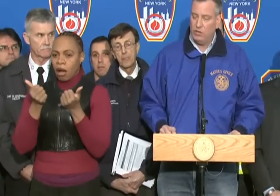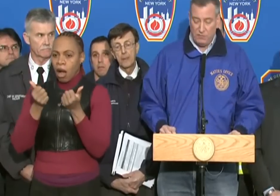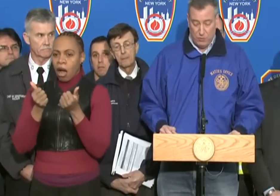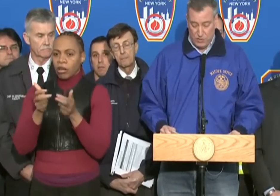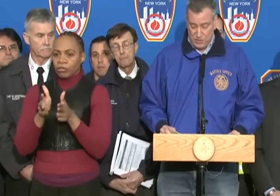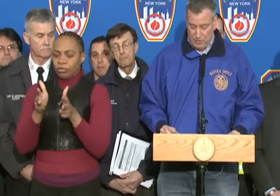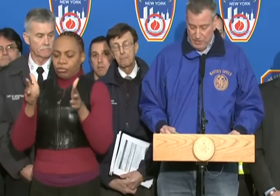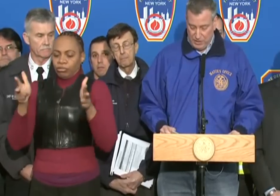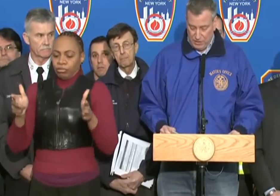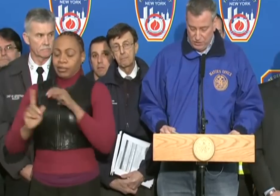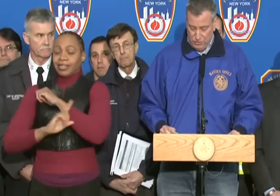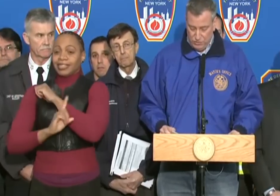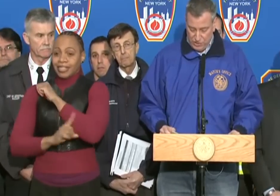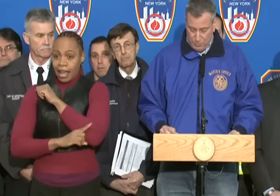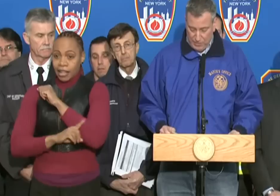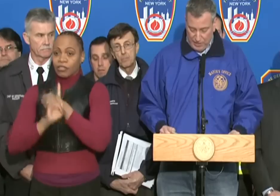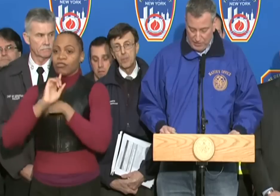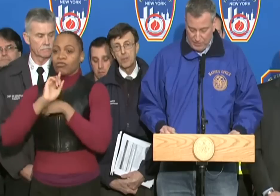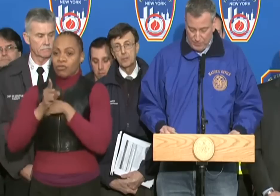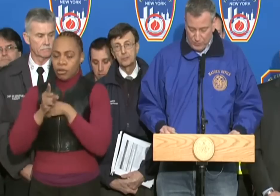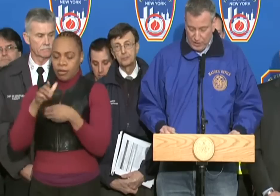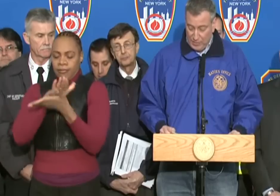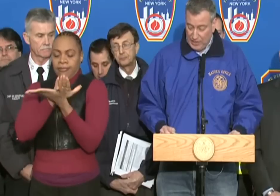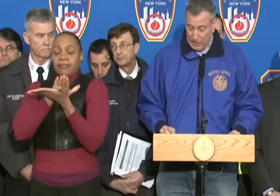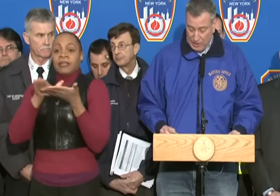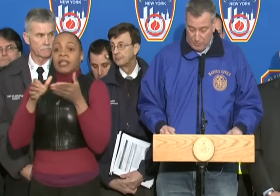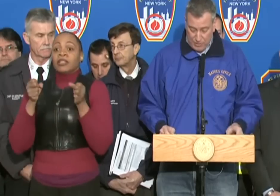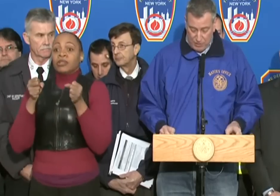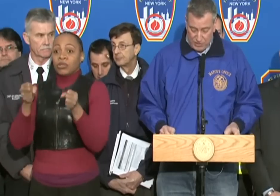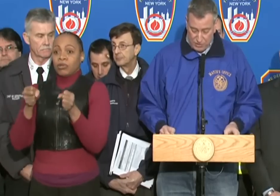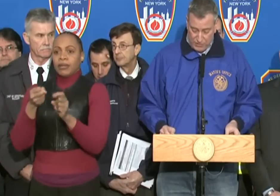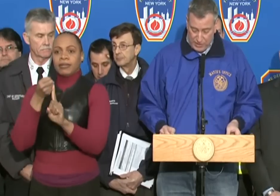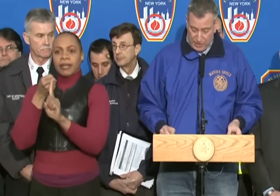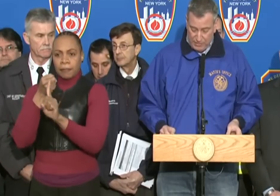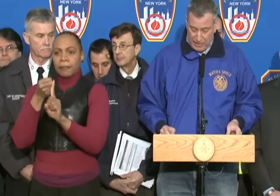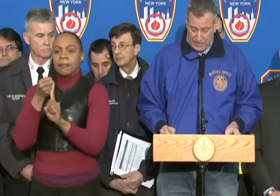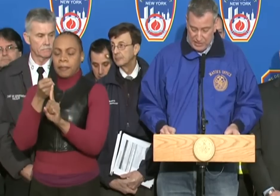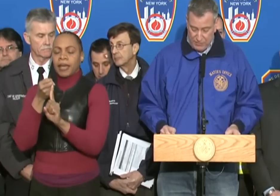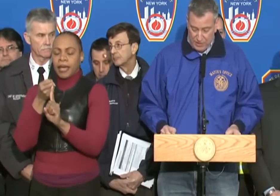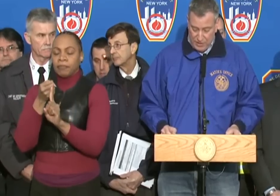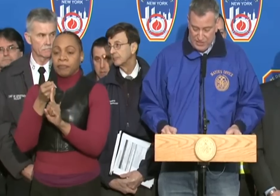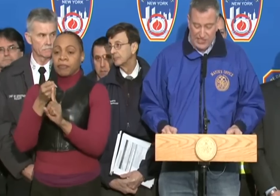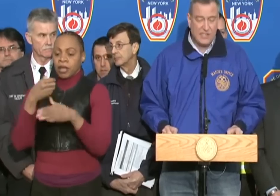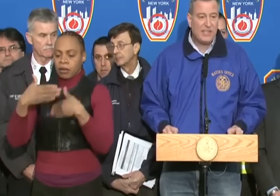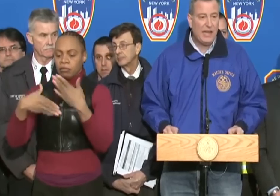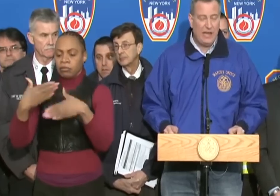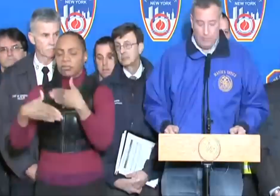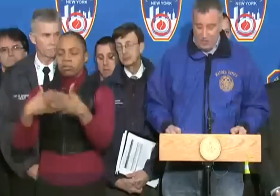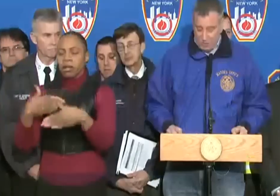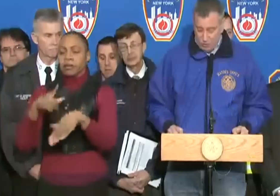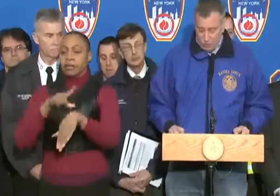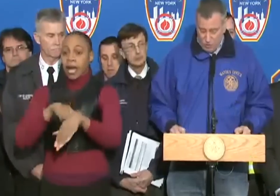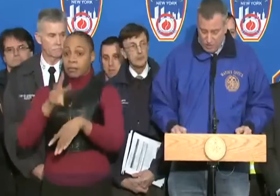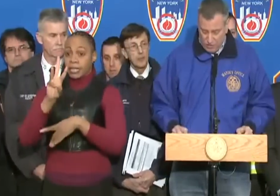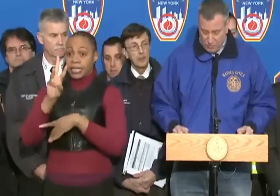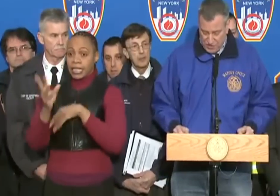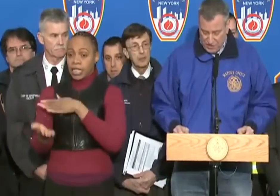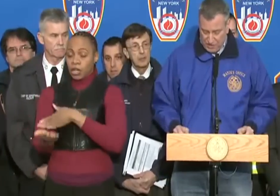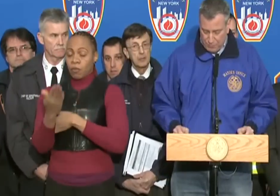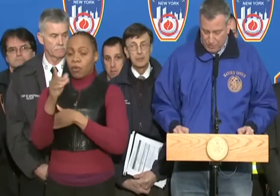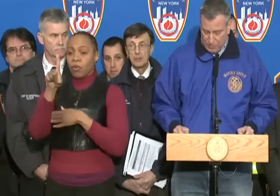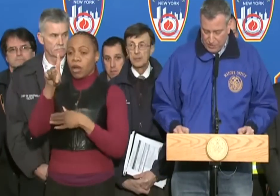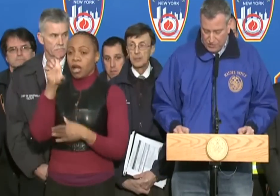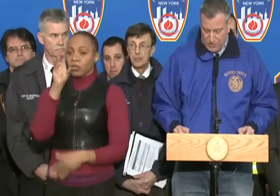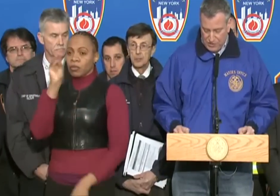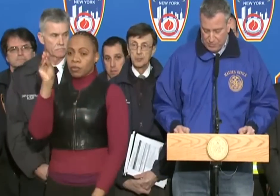out in real force and make a huge impact. And they made a lot of progress overnight. As of 6 a.m. this morning,